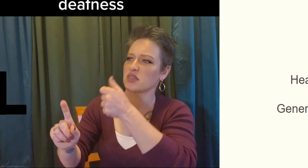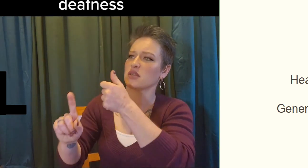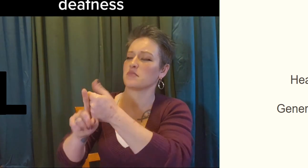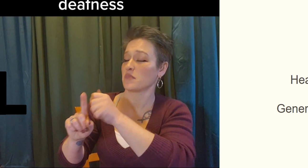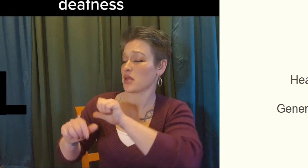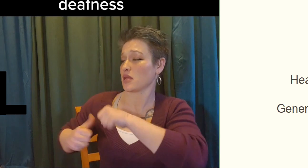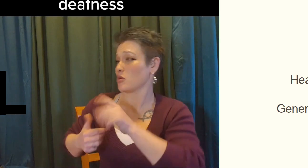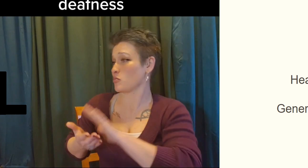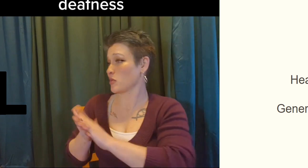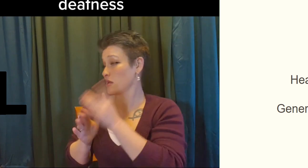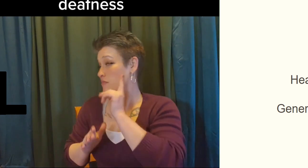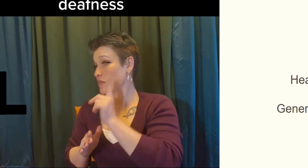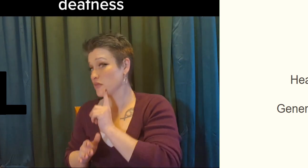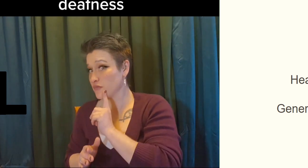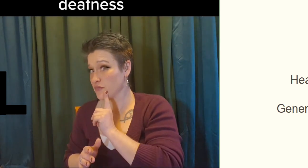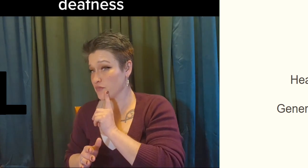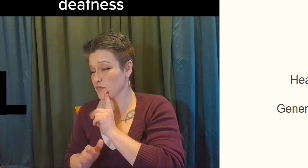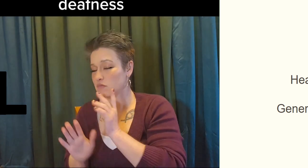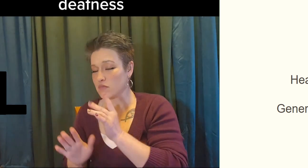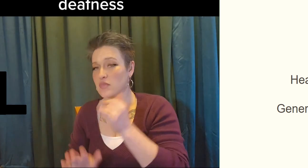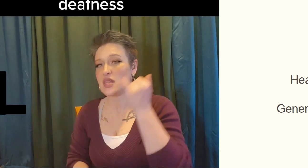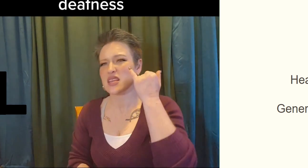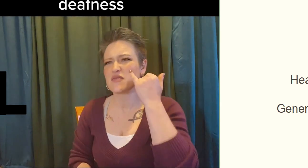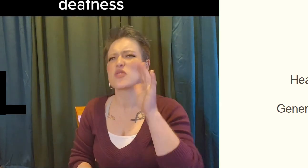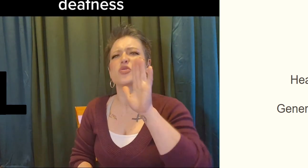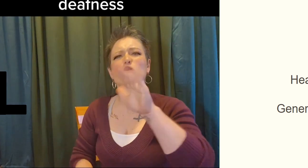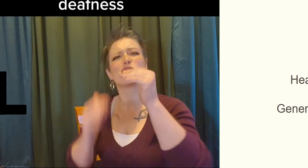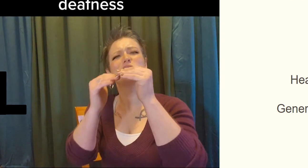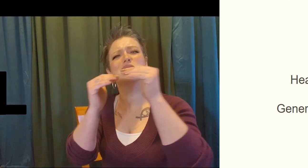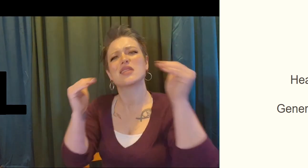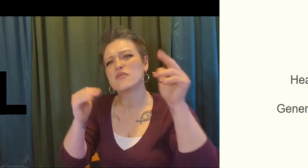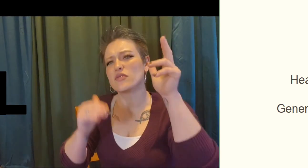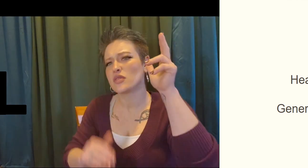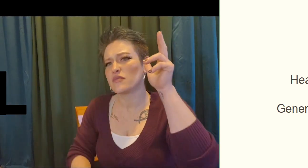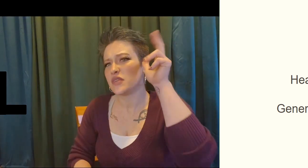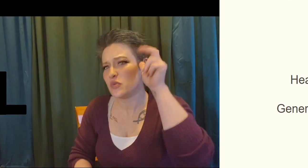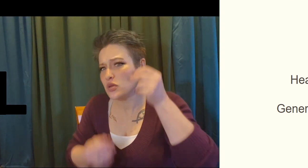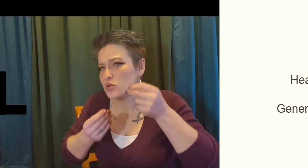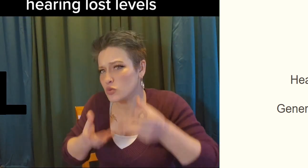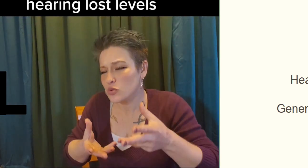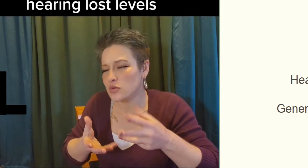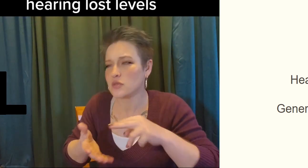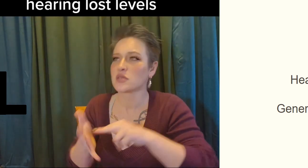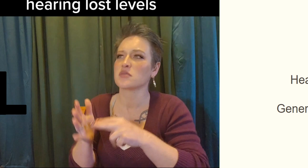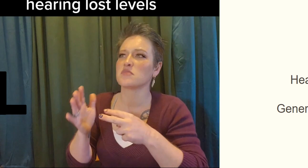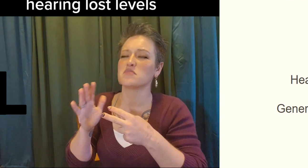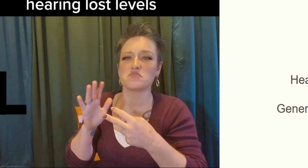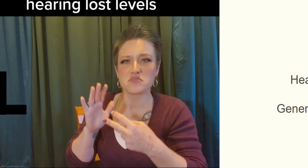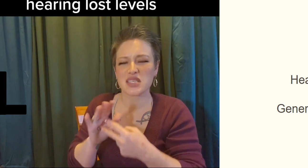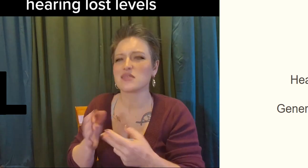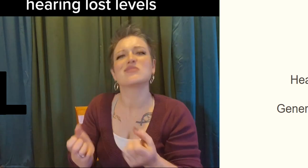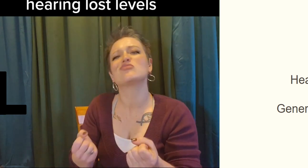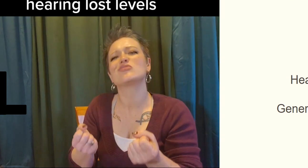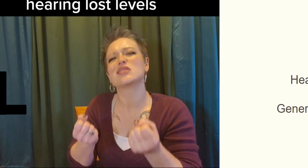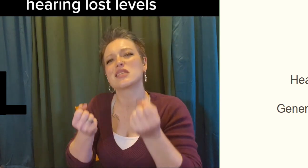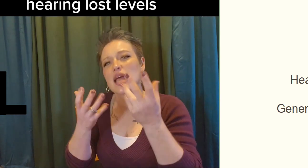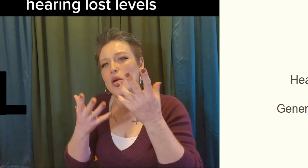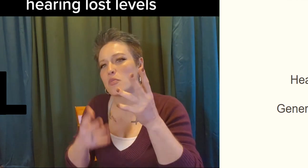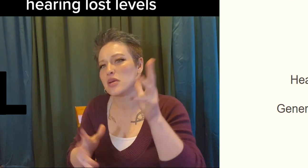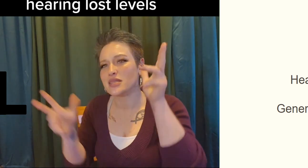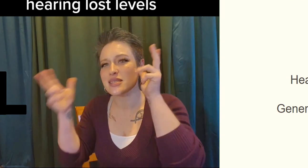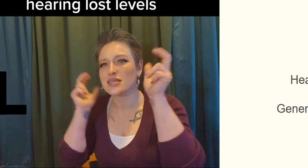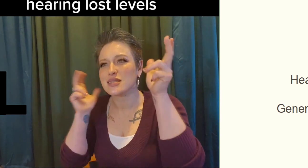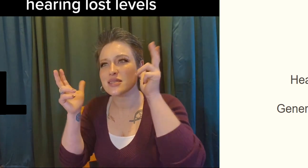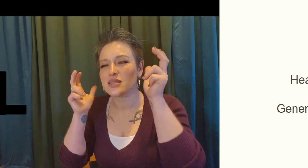was it specifically that caused your deafness? If we're talking about your hearing levels or your hearing